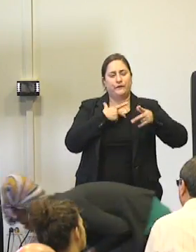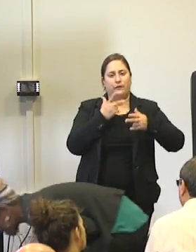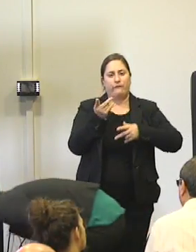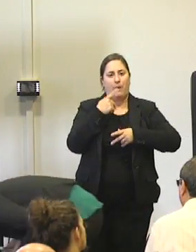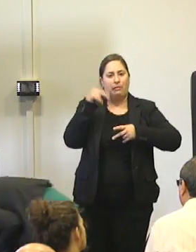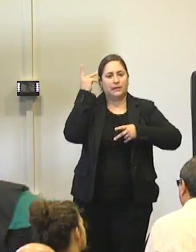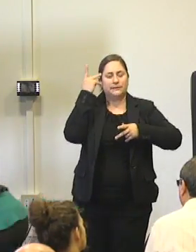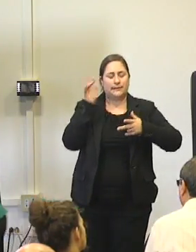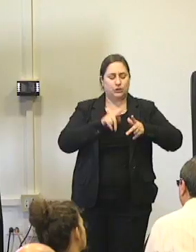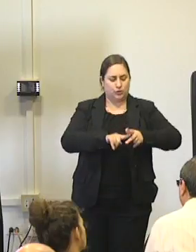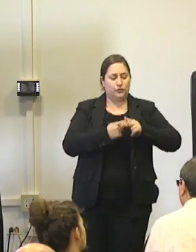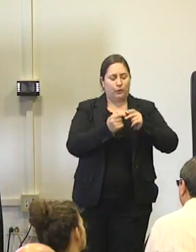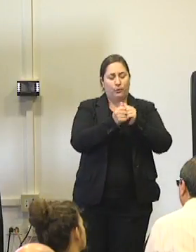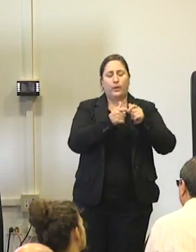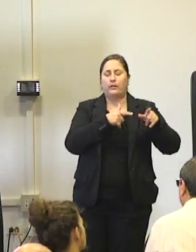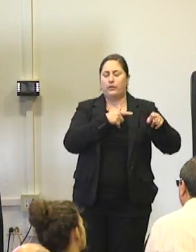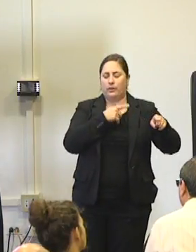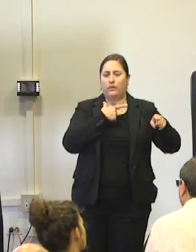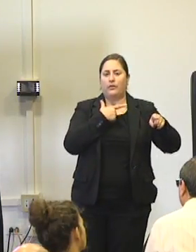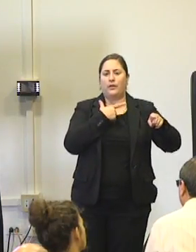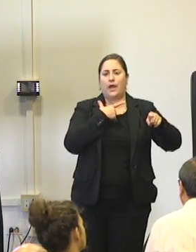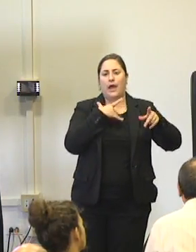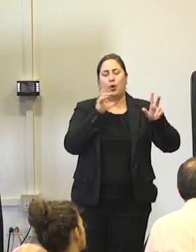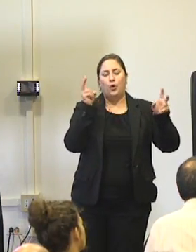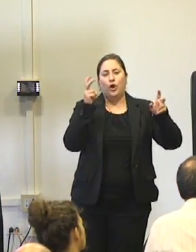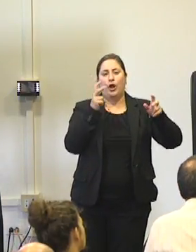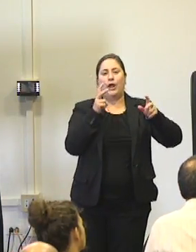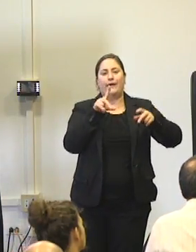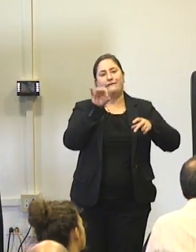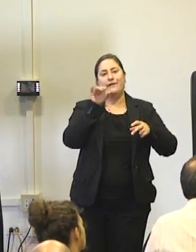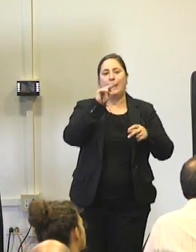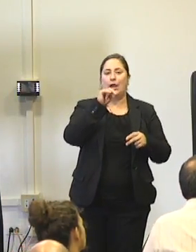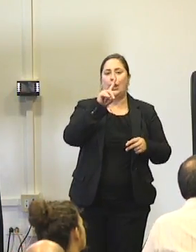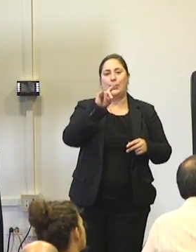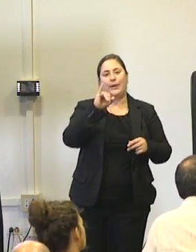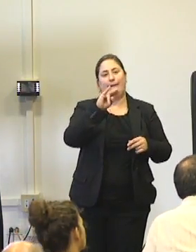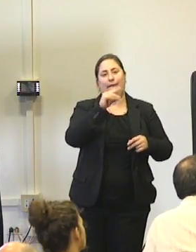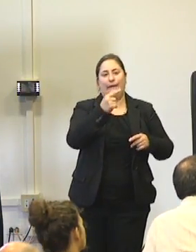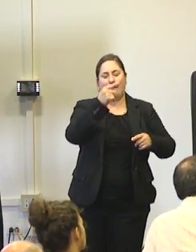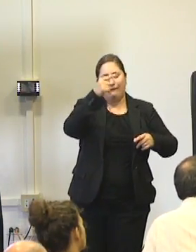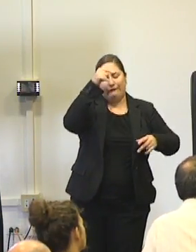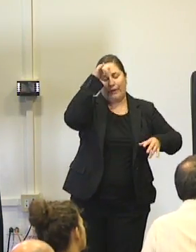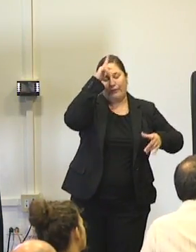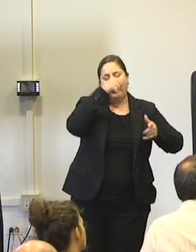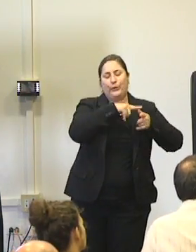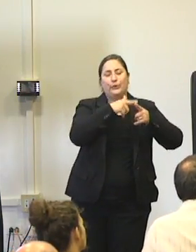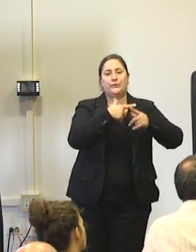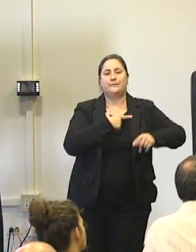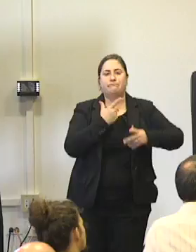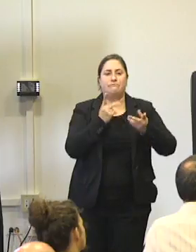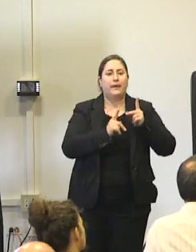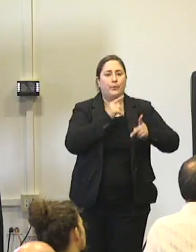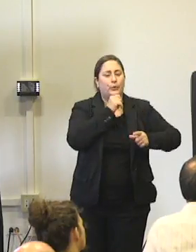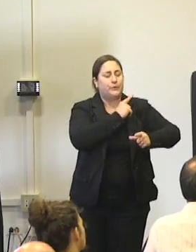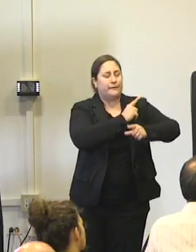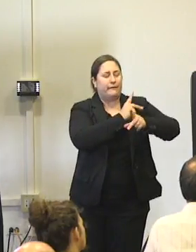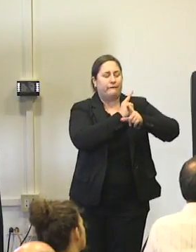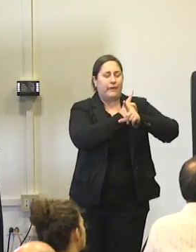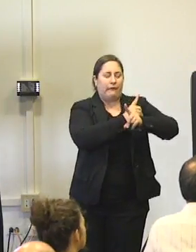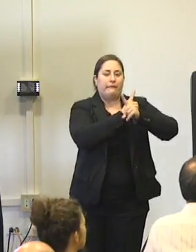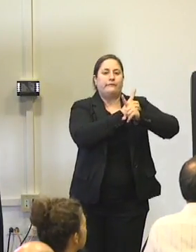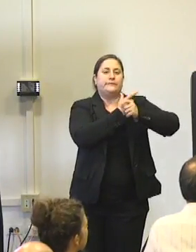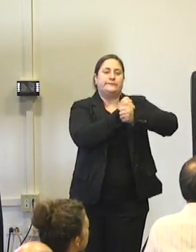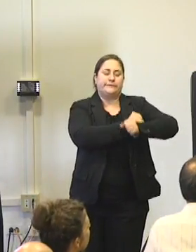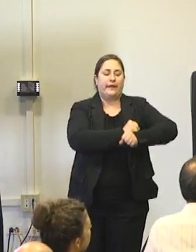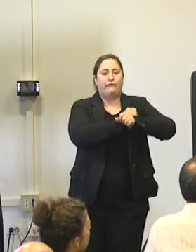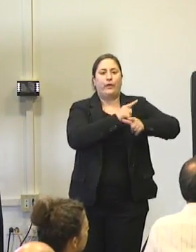politics, starting really with the so-called founding fathers, through the defense of slavery, through the backlash to civil rights, and into the sort